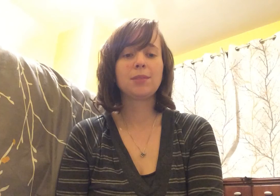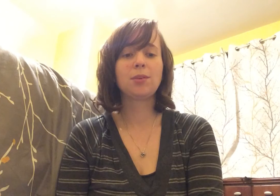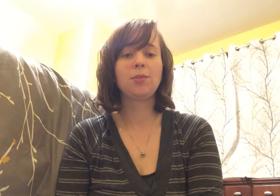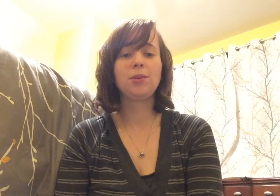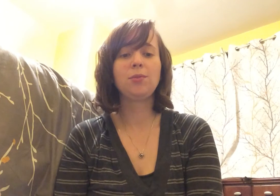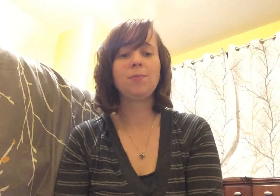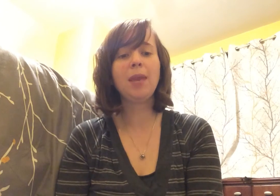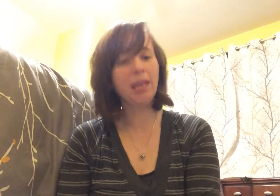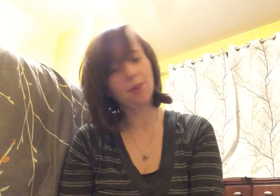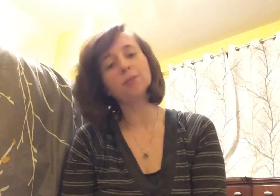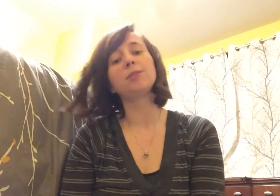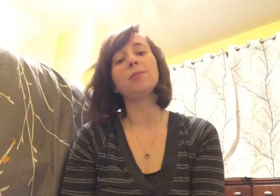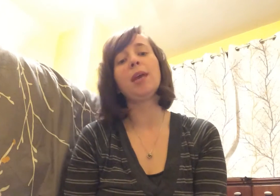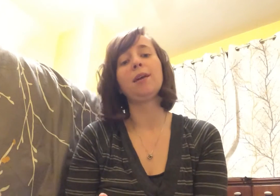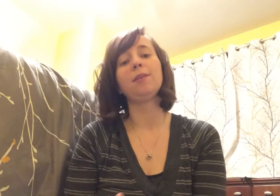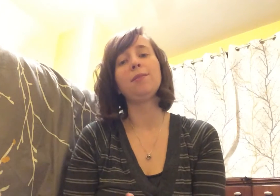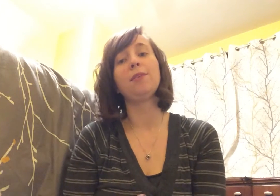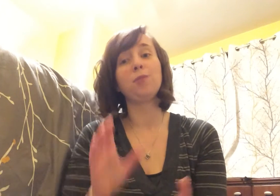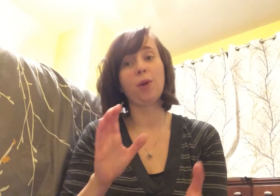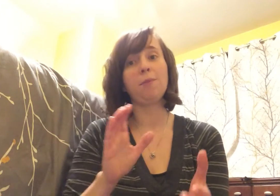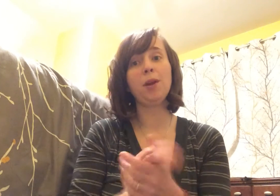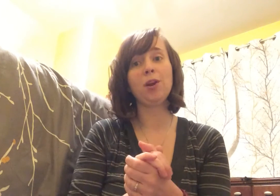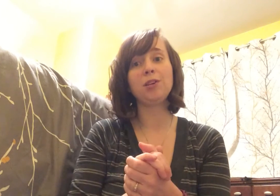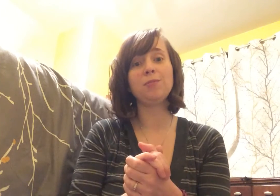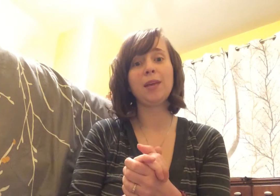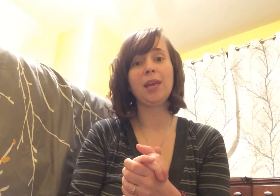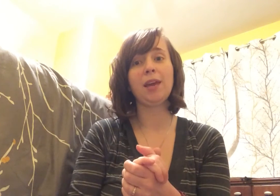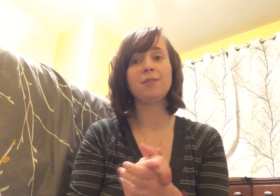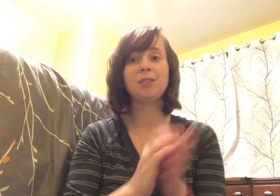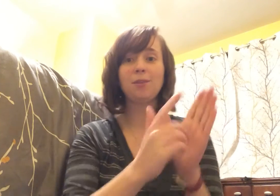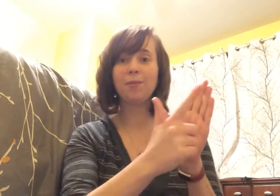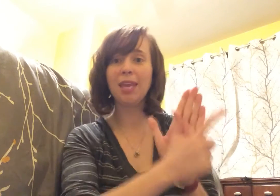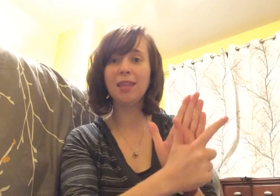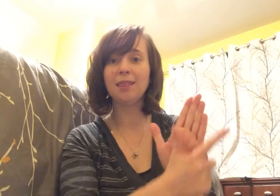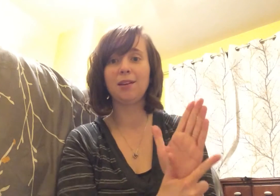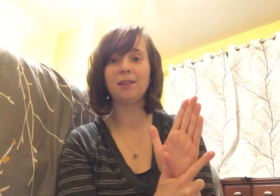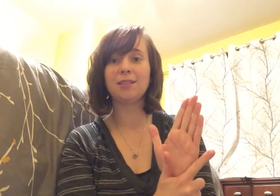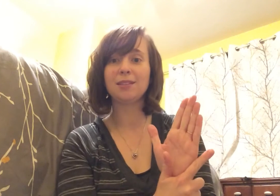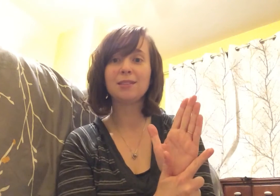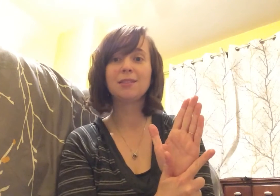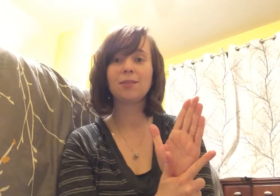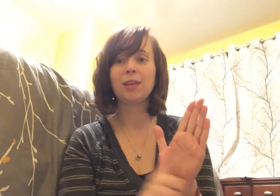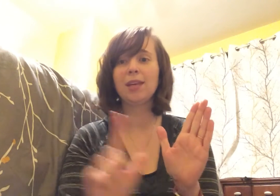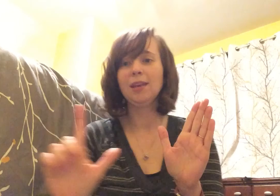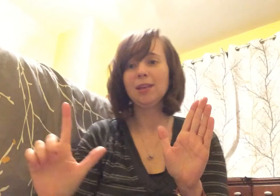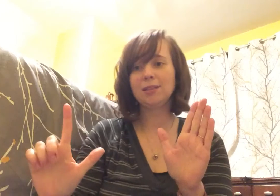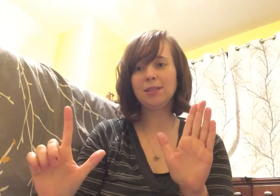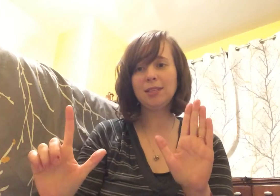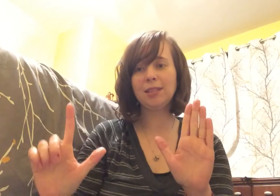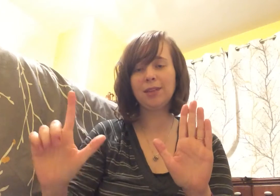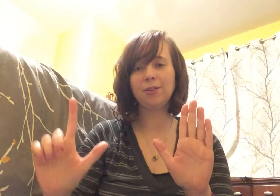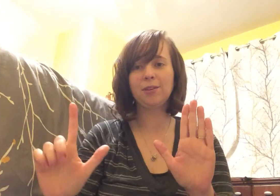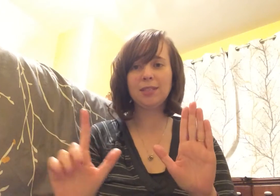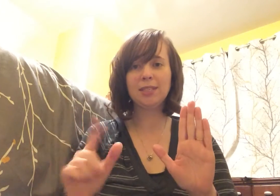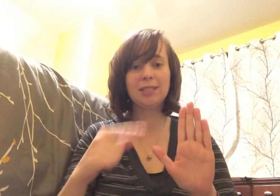So you may also have, if you are married, you may have some in-laws. Okay, so this is the letter L. This is the